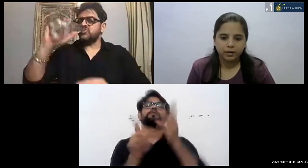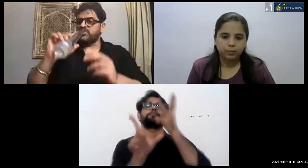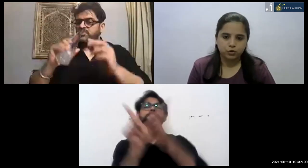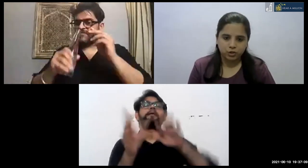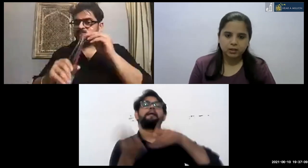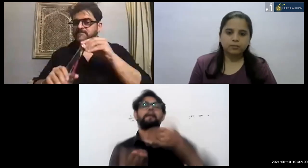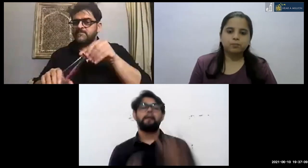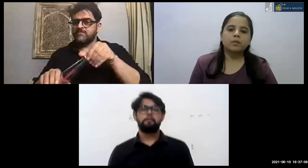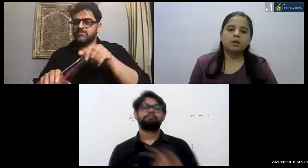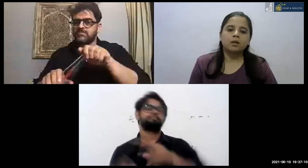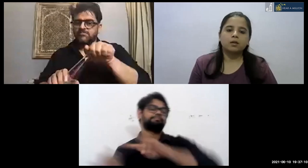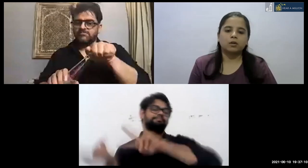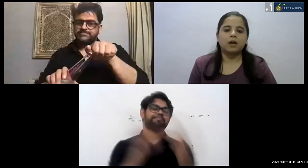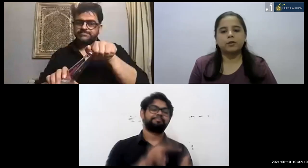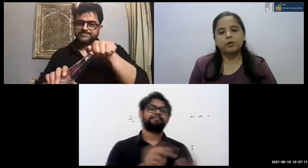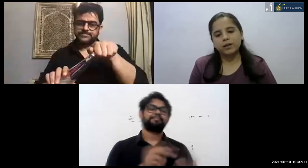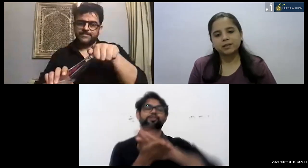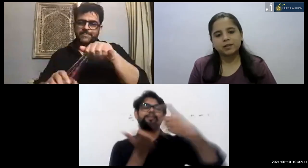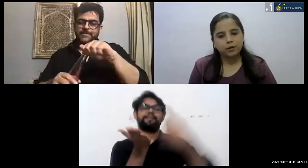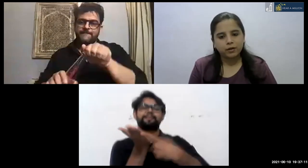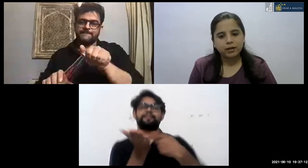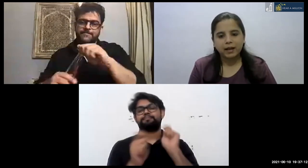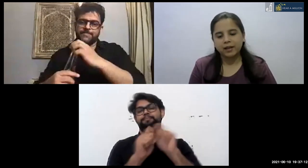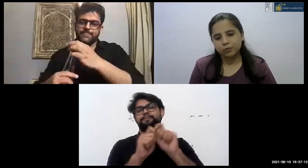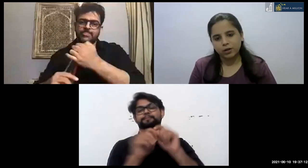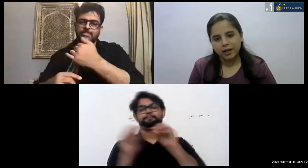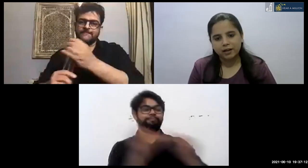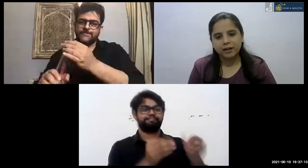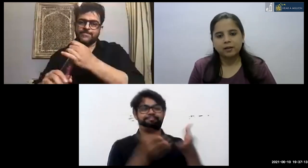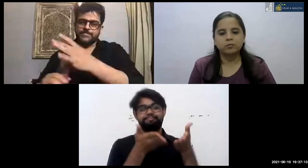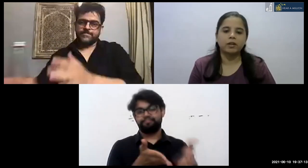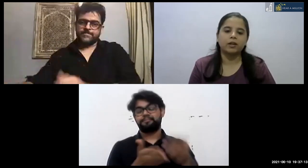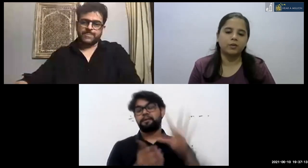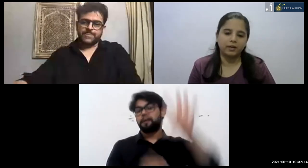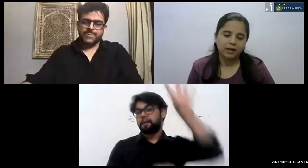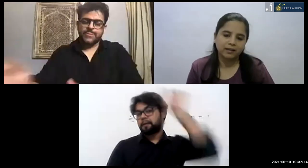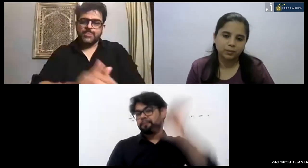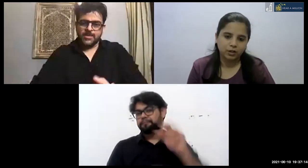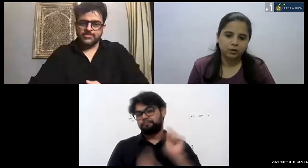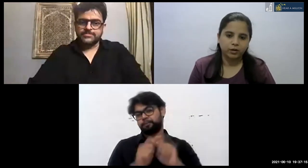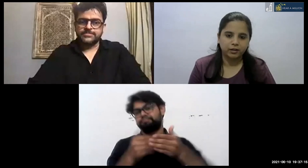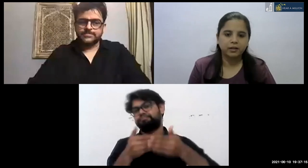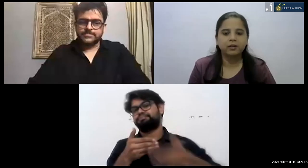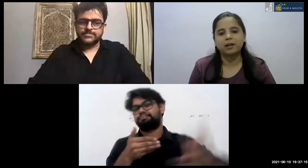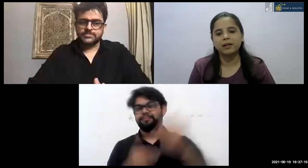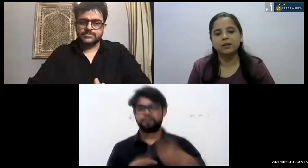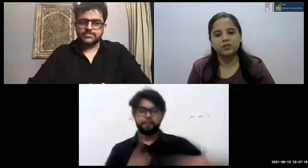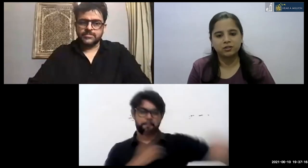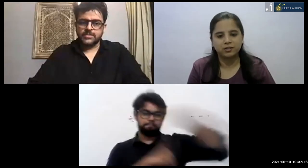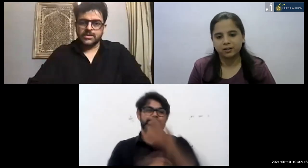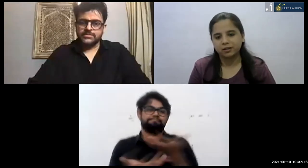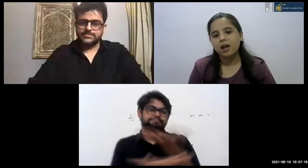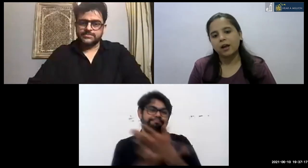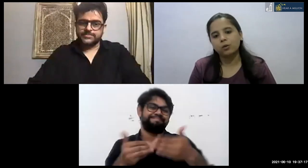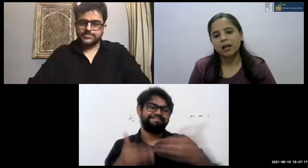peer-to-peer learning project. So after 2 years later on, I came to Haryana, and I'm working over here as a project coordinator in Early